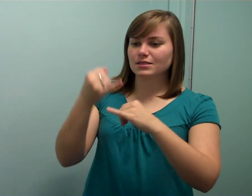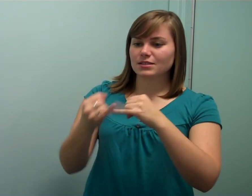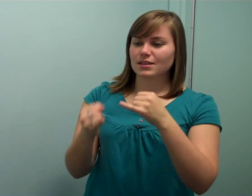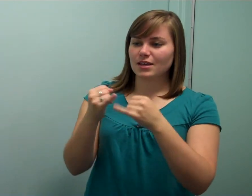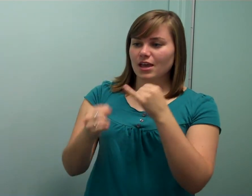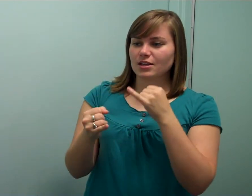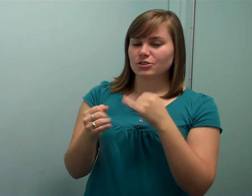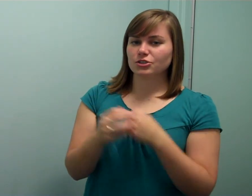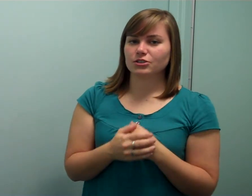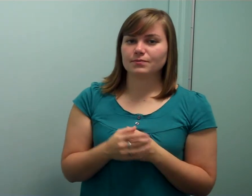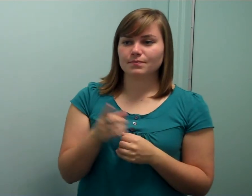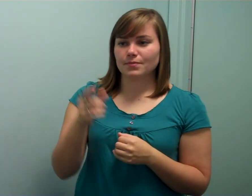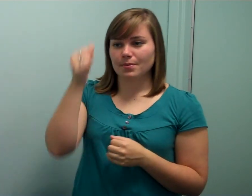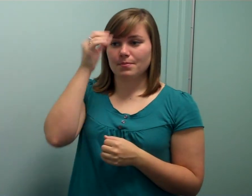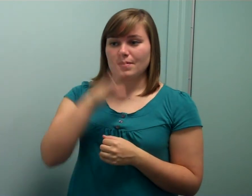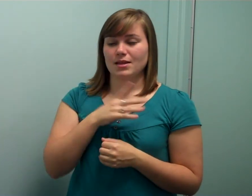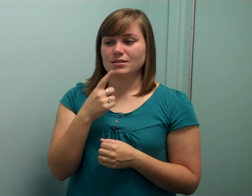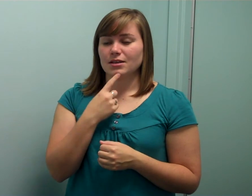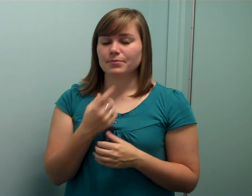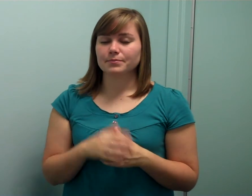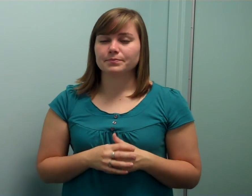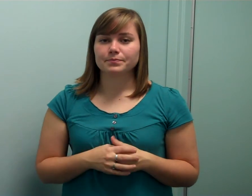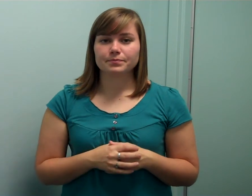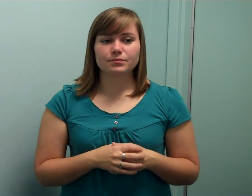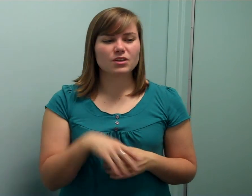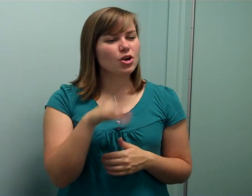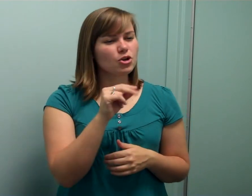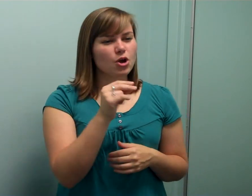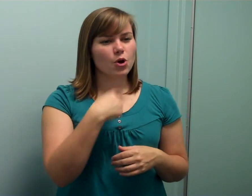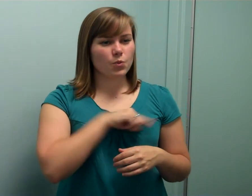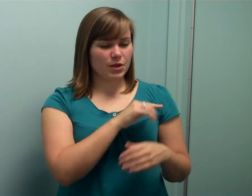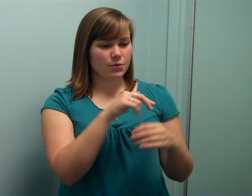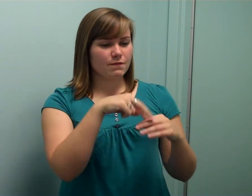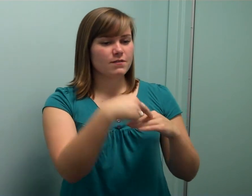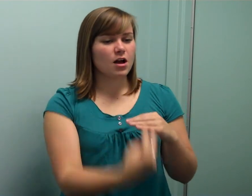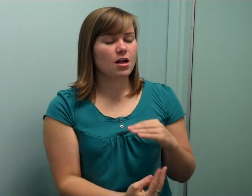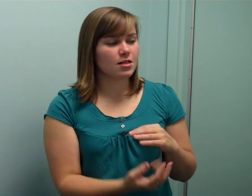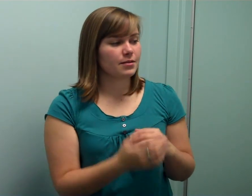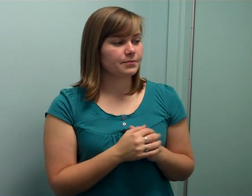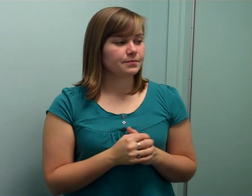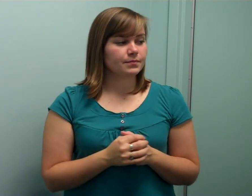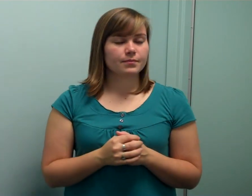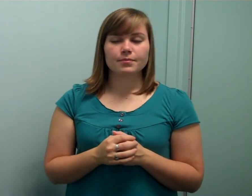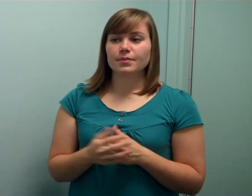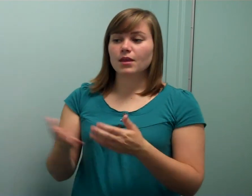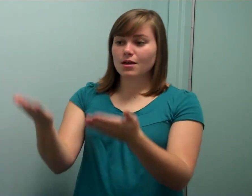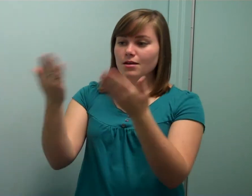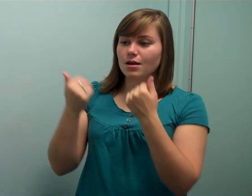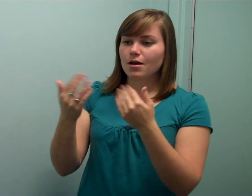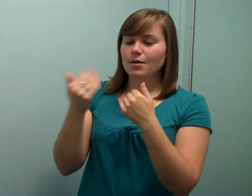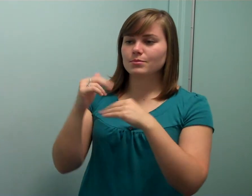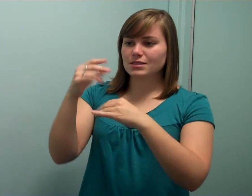edge," he said. "No, we will fall." "Come to the